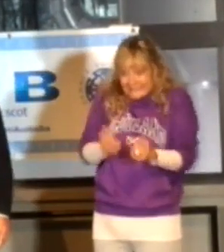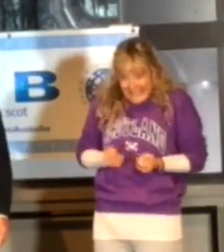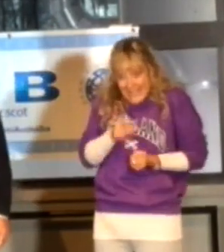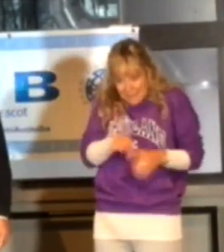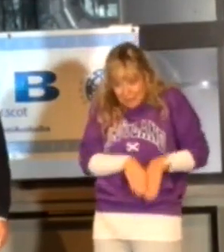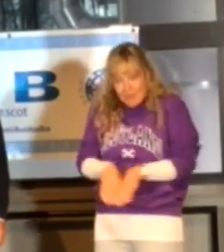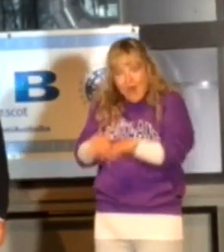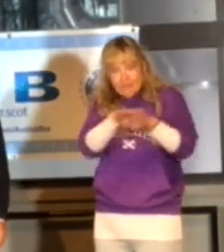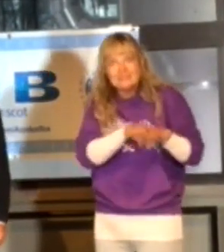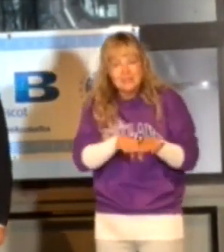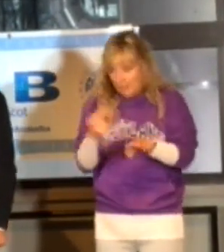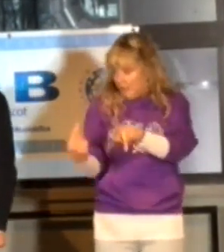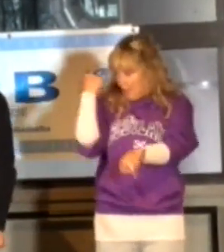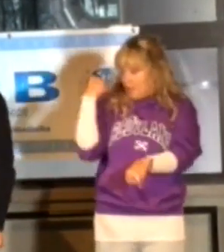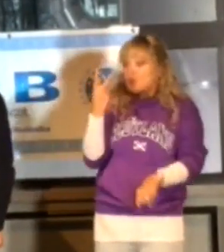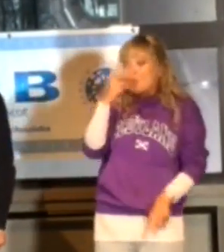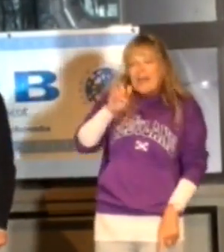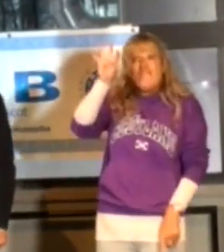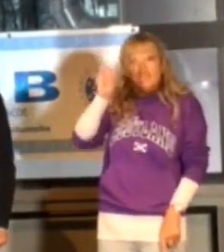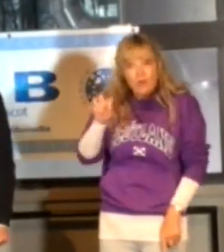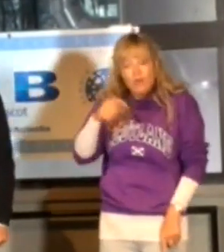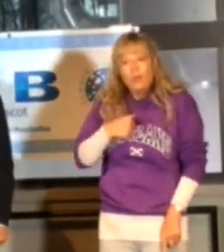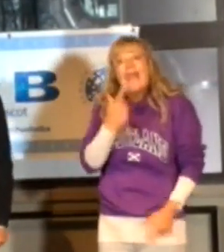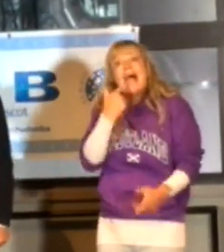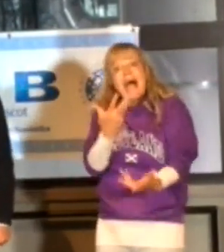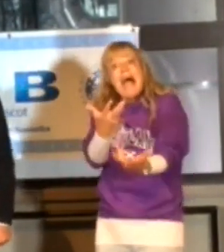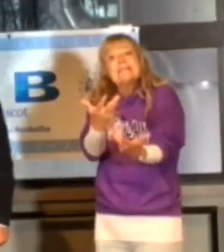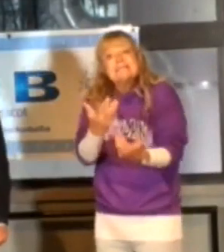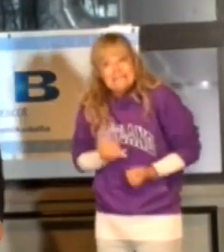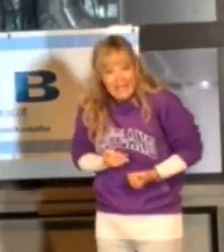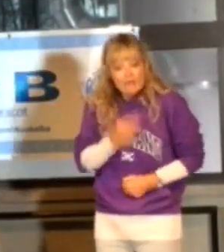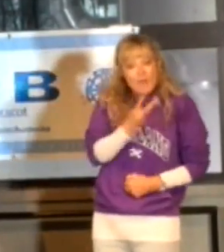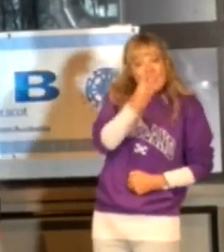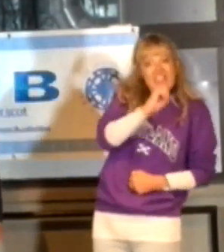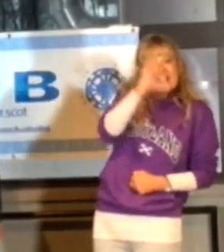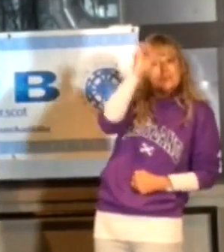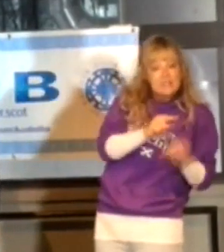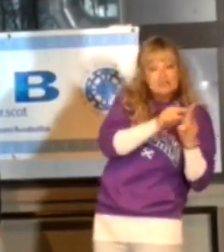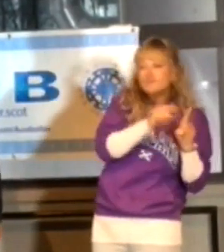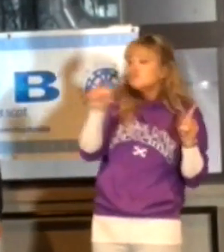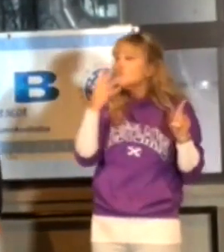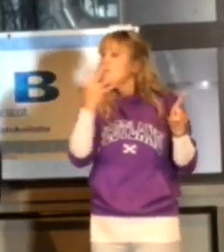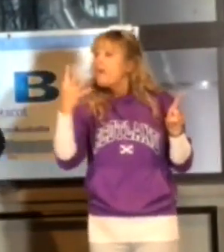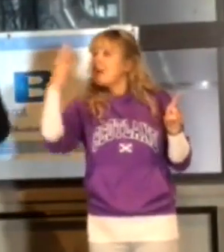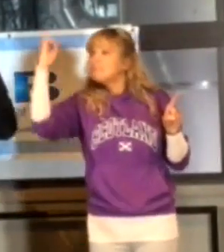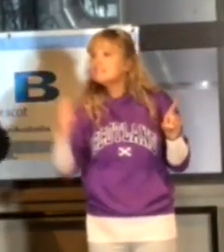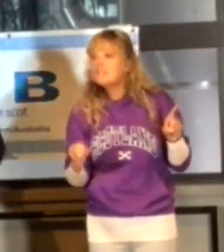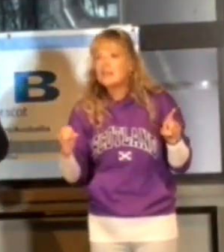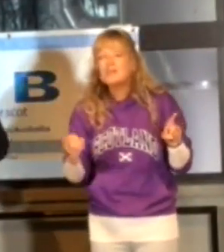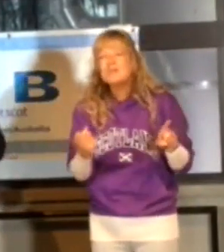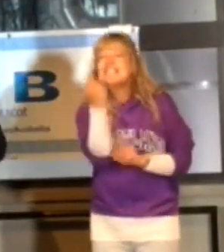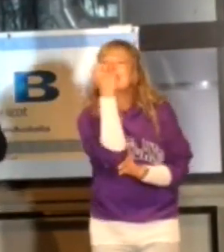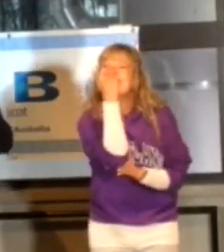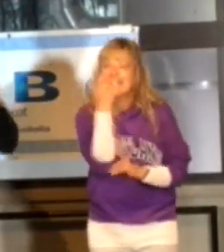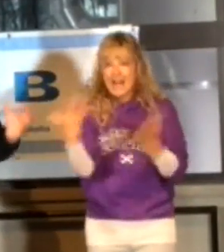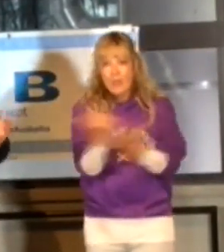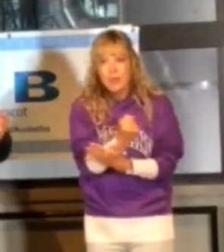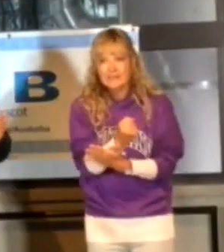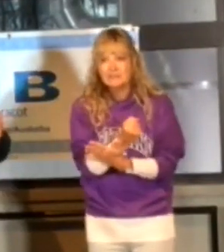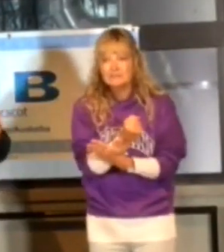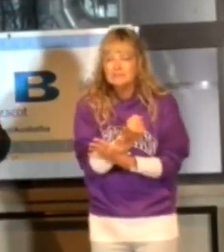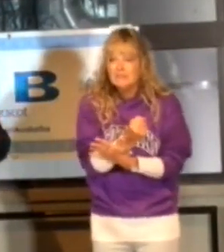we accept in 2014, despite all the odds, we went from 30% to 45%. We nearly won, despite